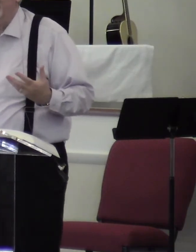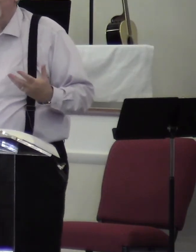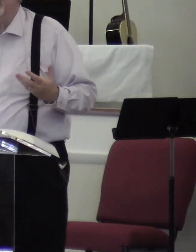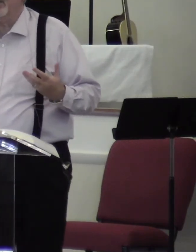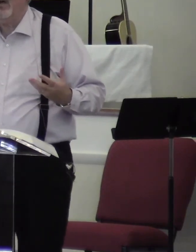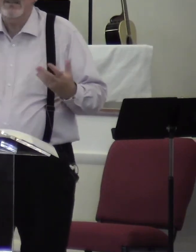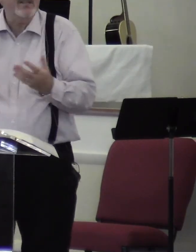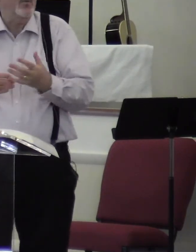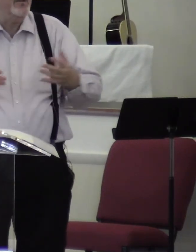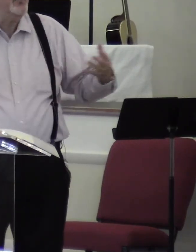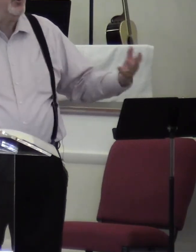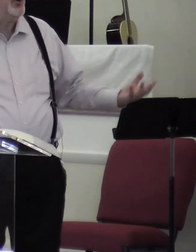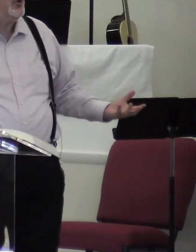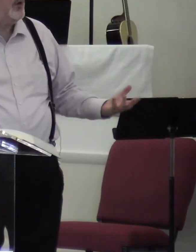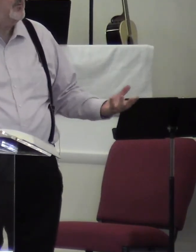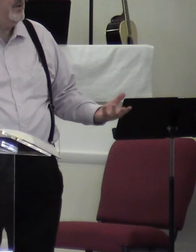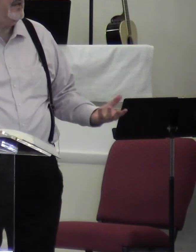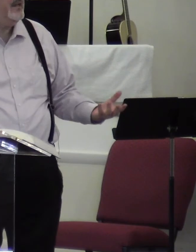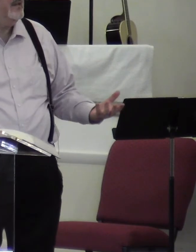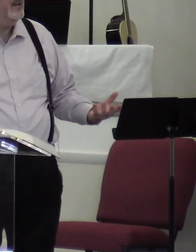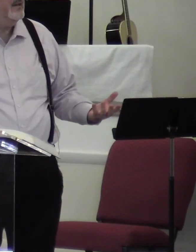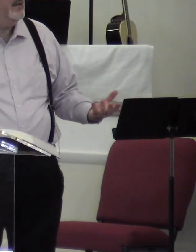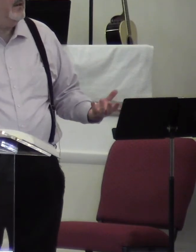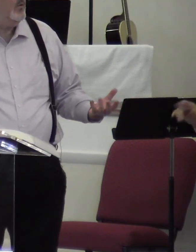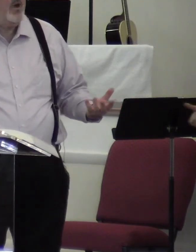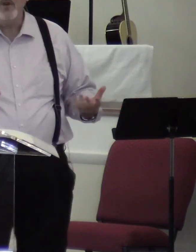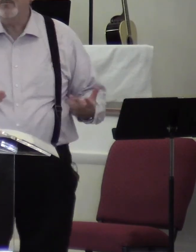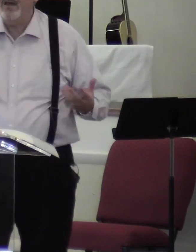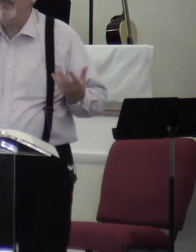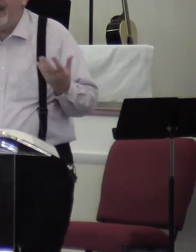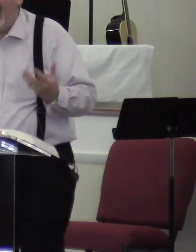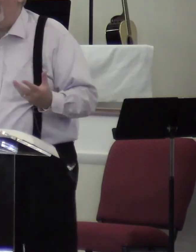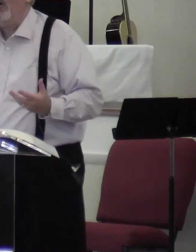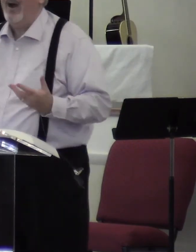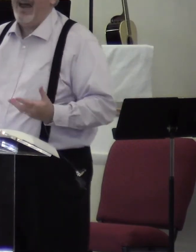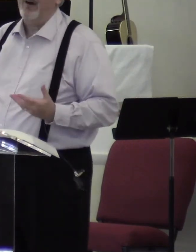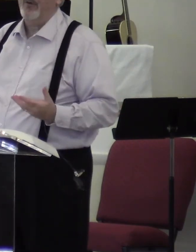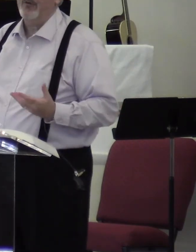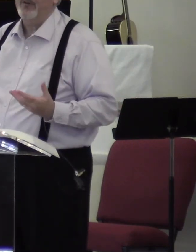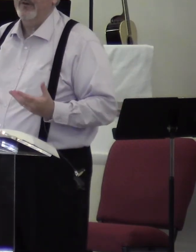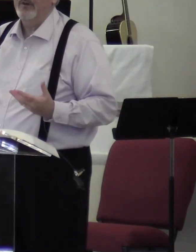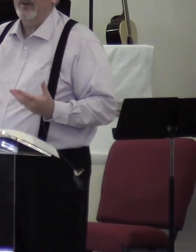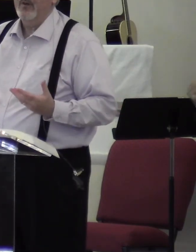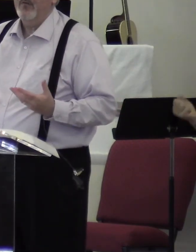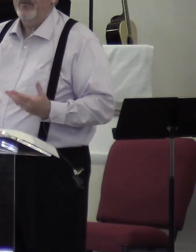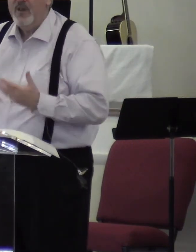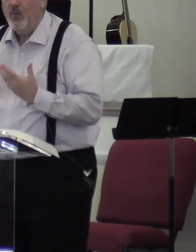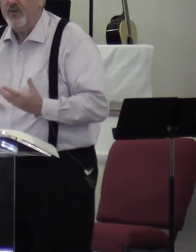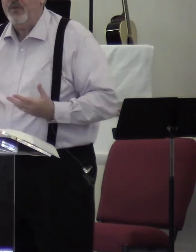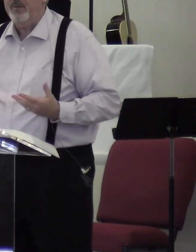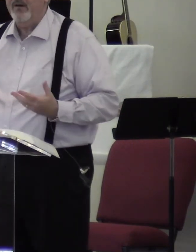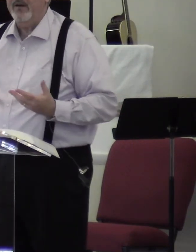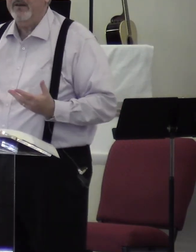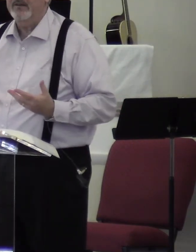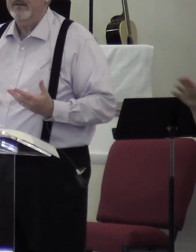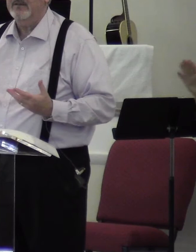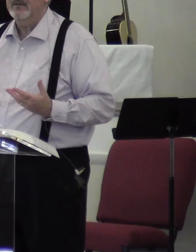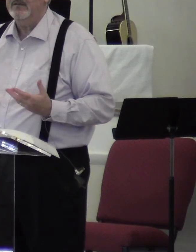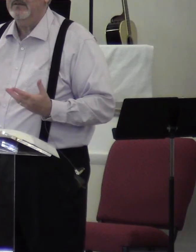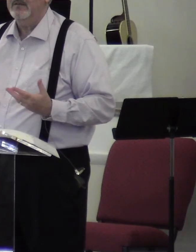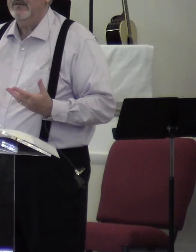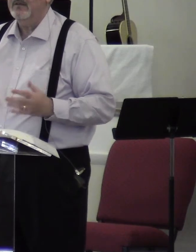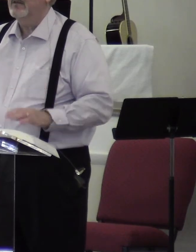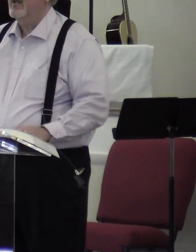saved by Jesus Christ. That's the way the church ought to be. We ought to be a powerhouse filled with the Spirit.